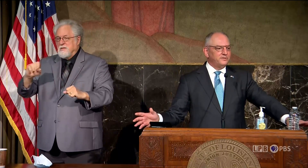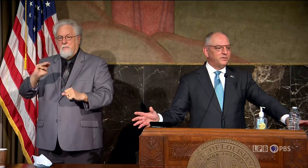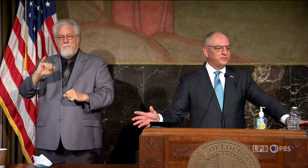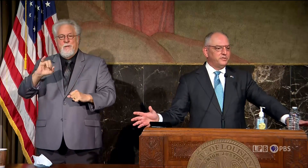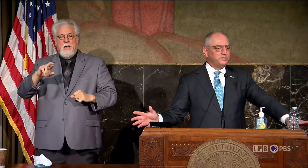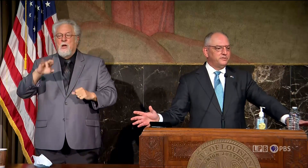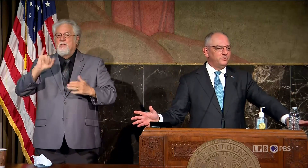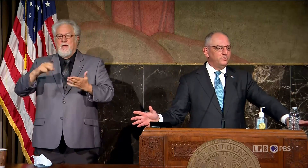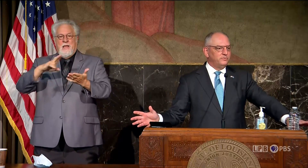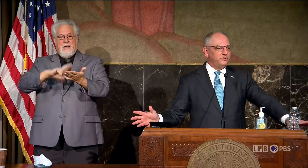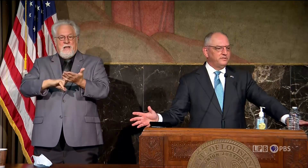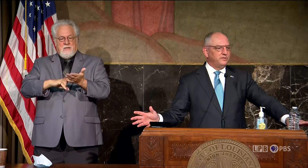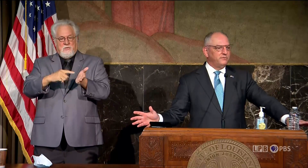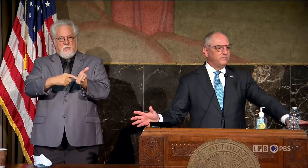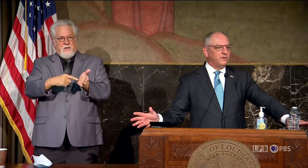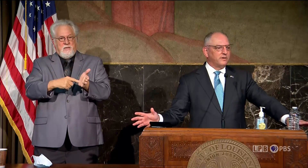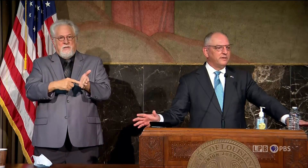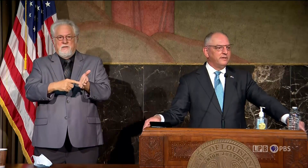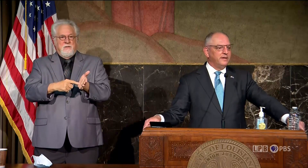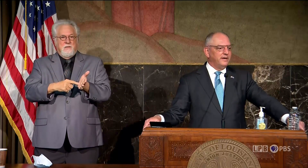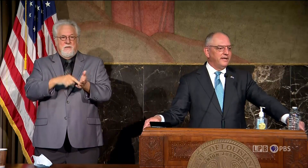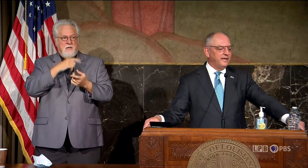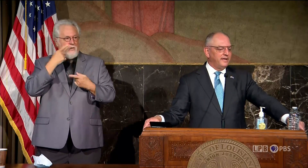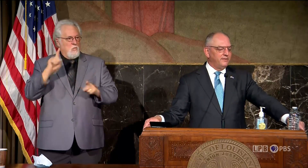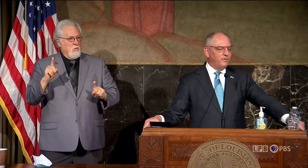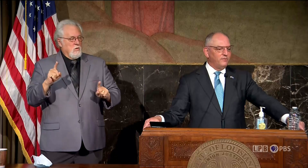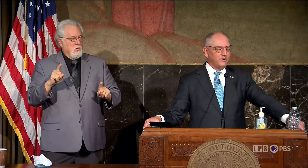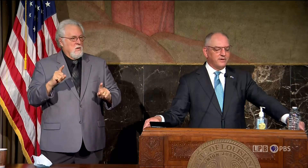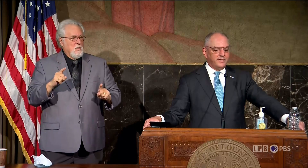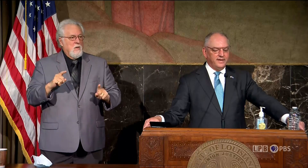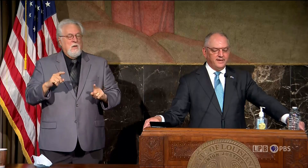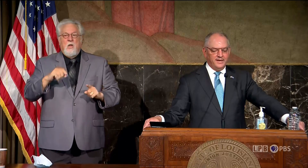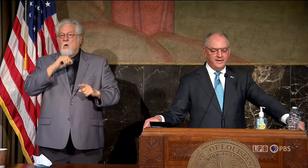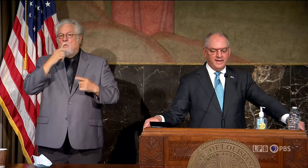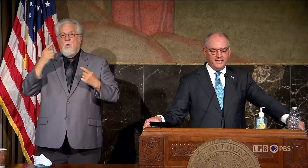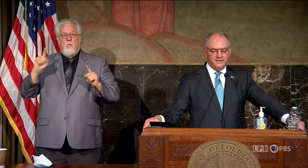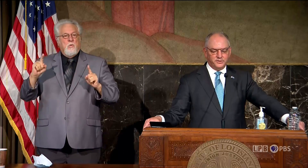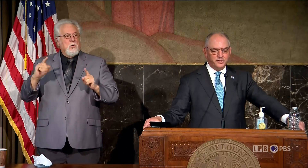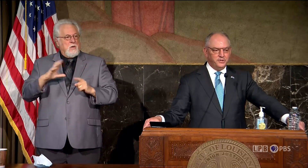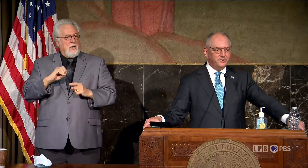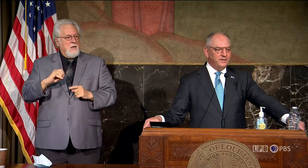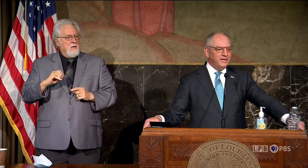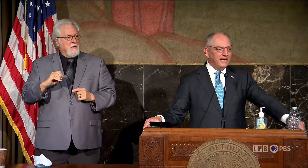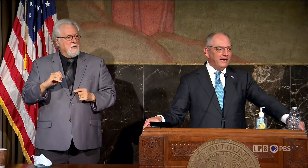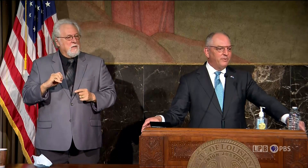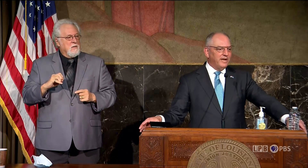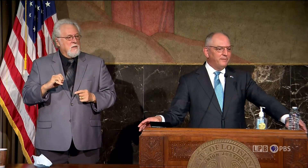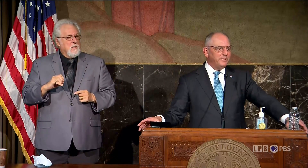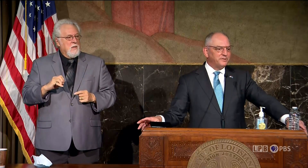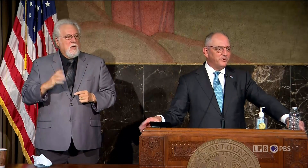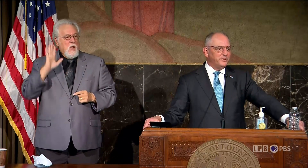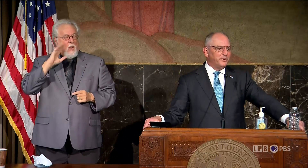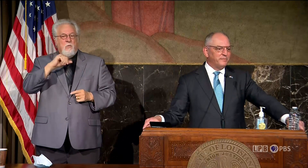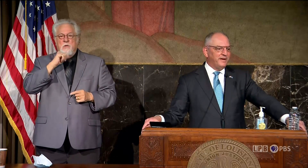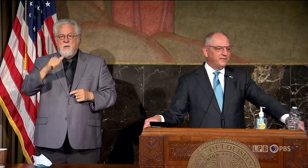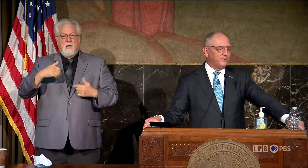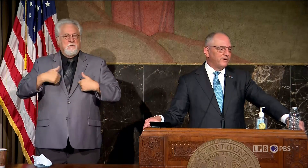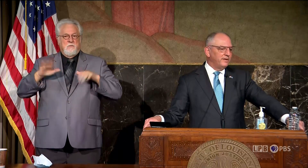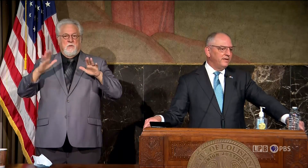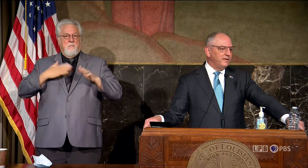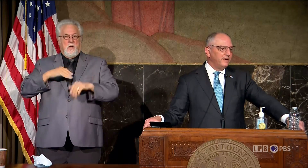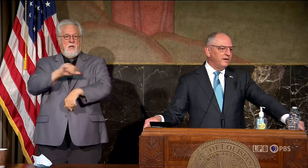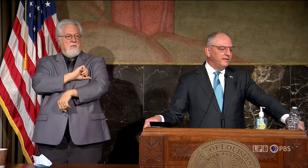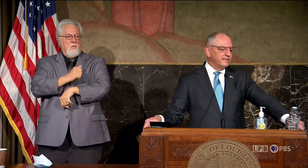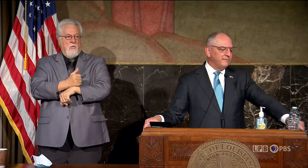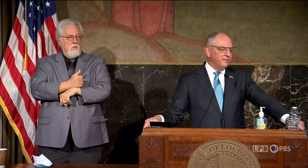that construct just doesn't work. It won't work, and I can assure you I will not be surrendering my